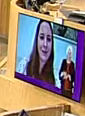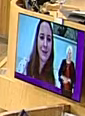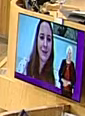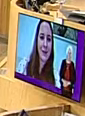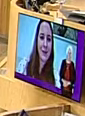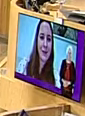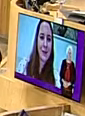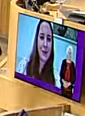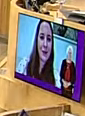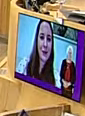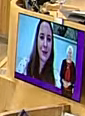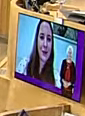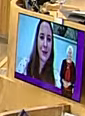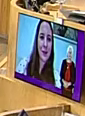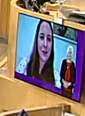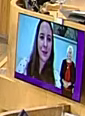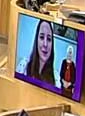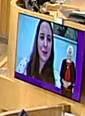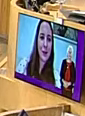Bill will come to the rescue.